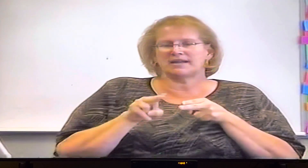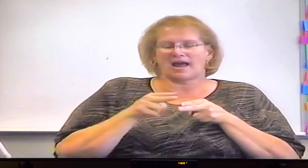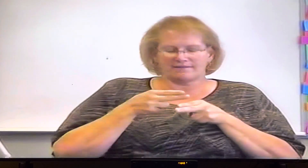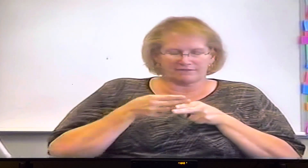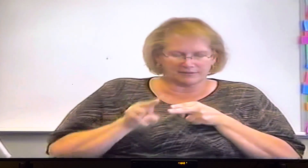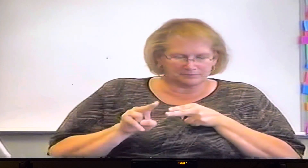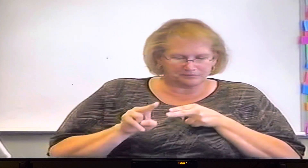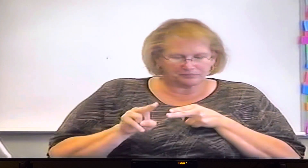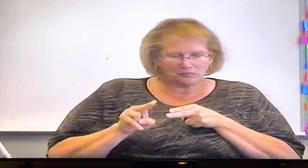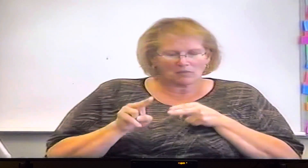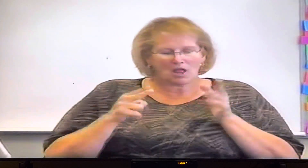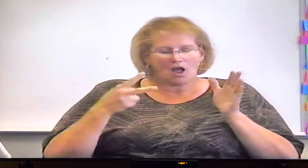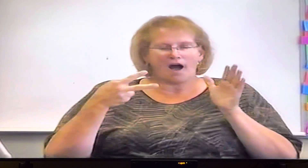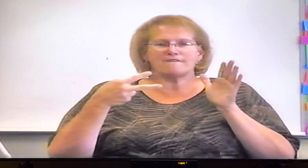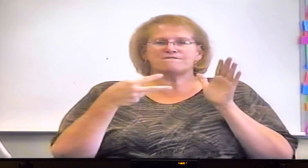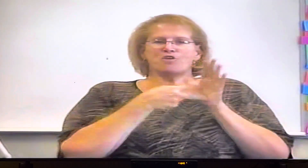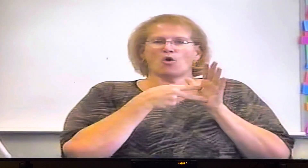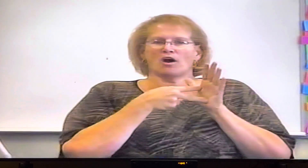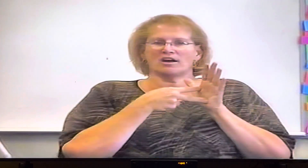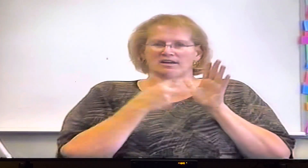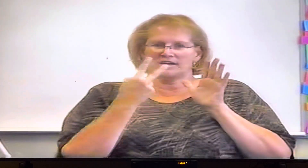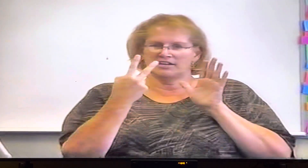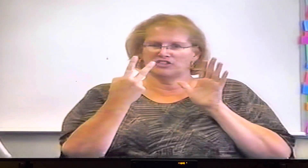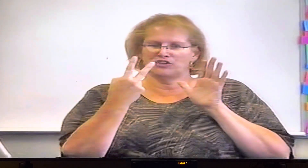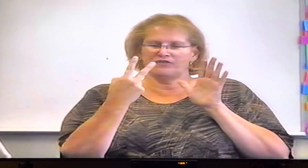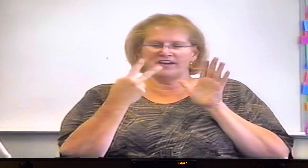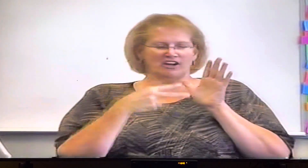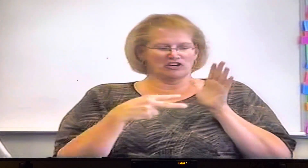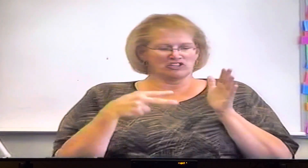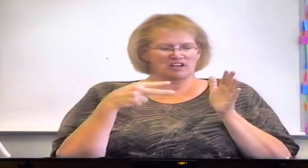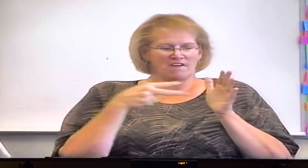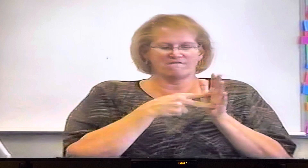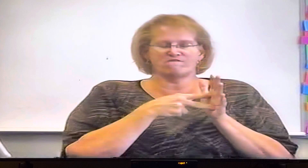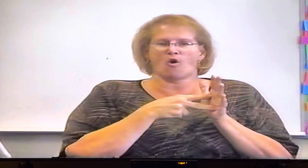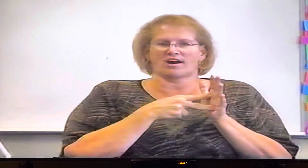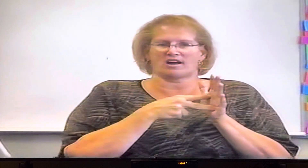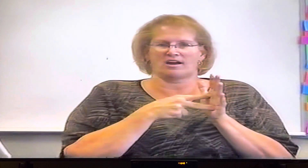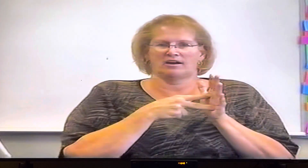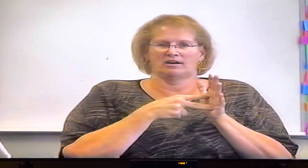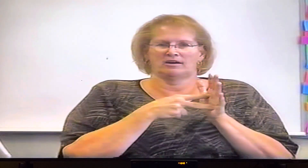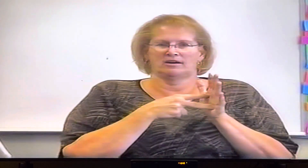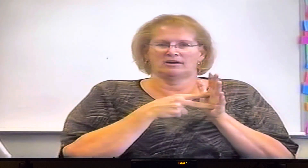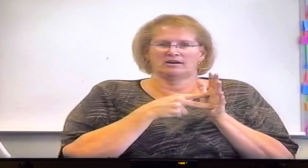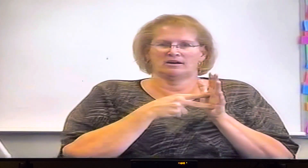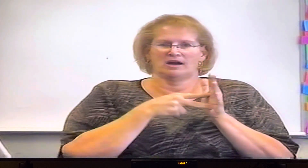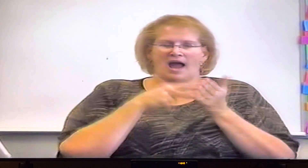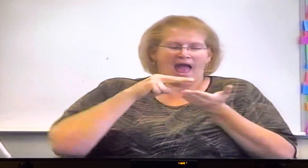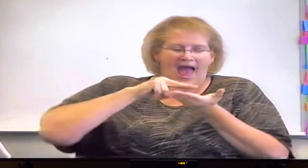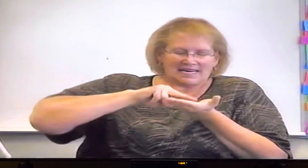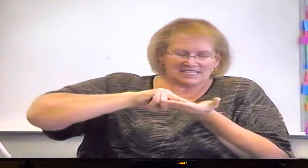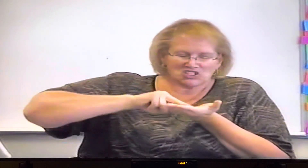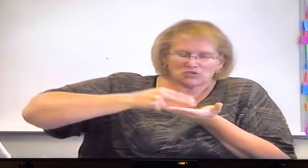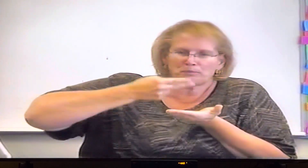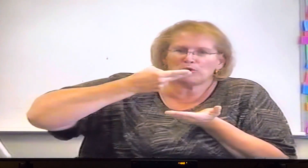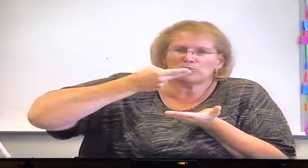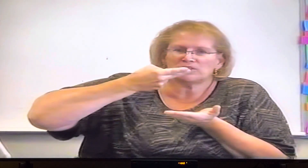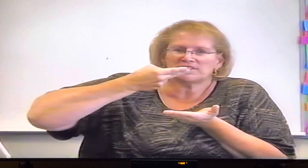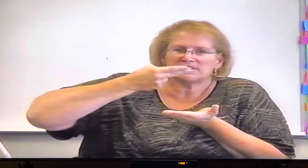Knife. A fork, 2 fingers, fork. And a spoon.